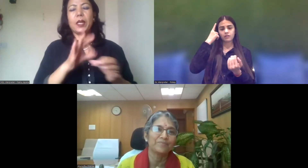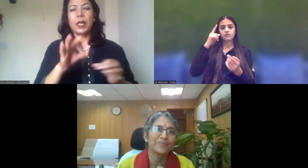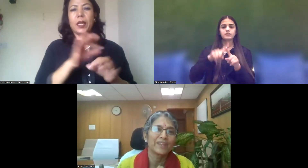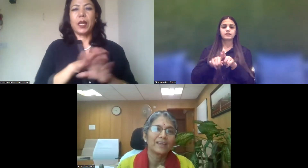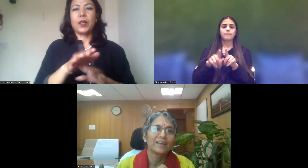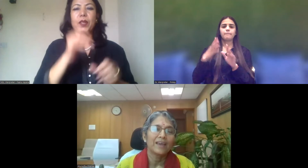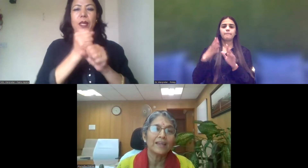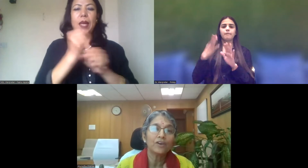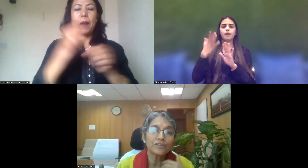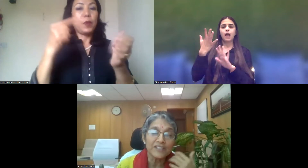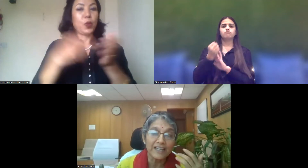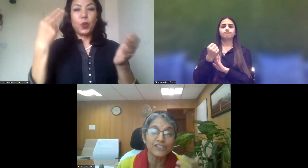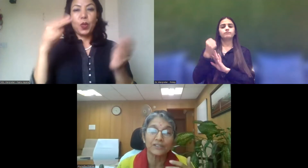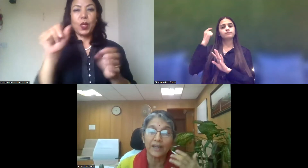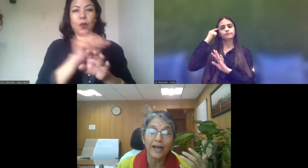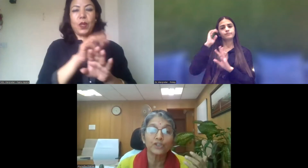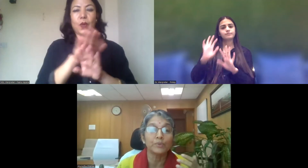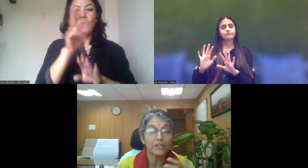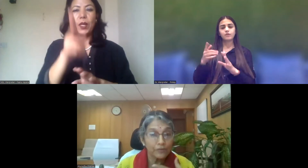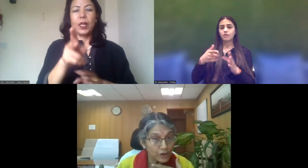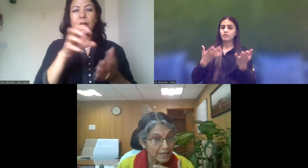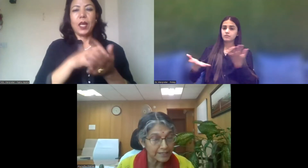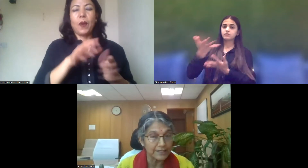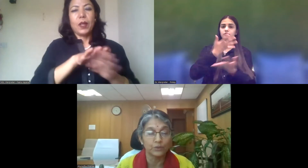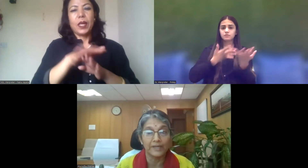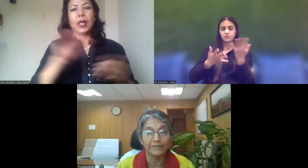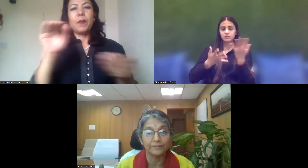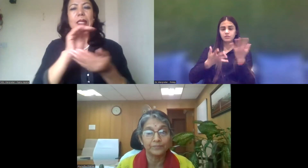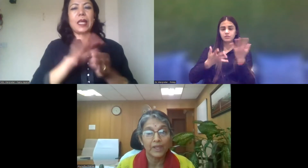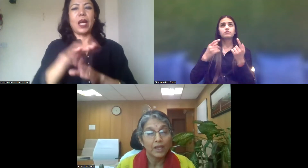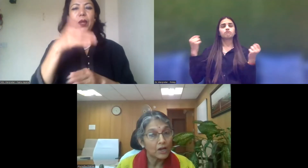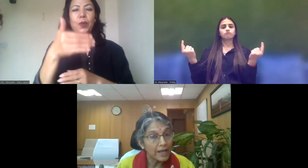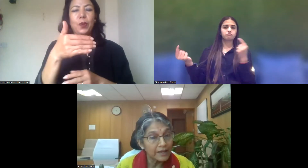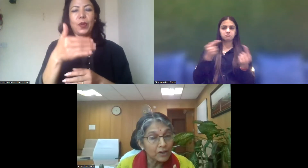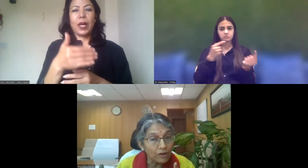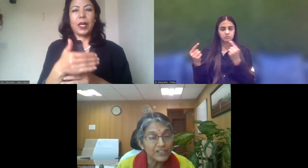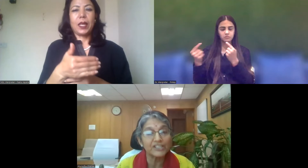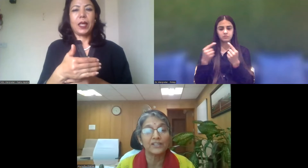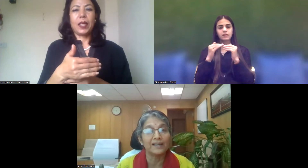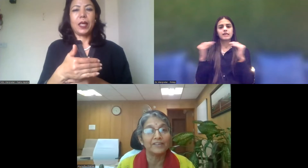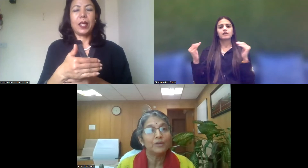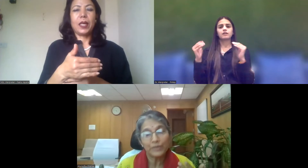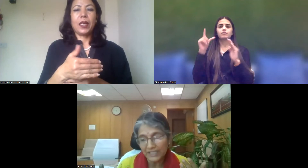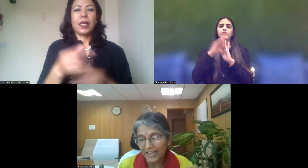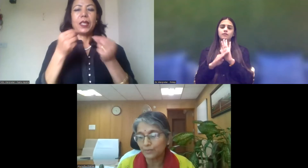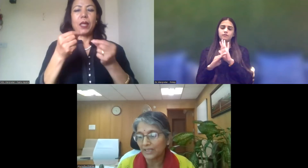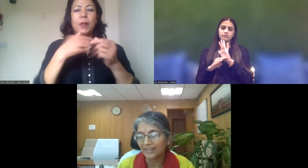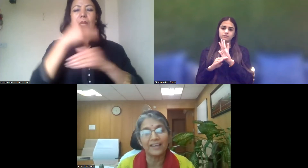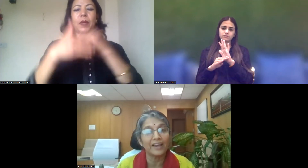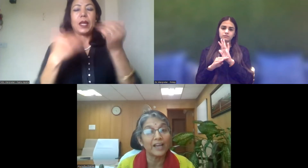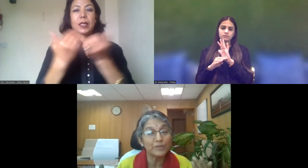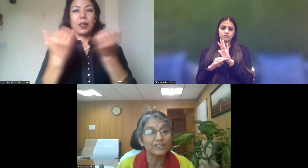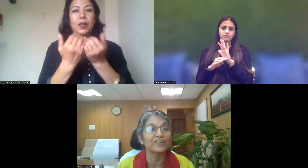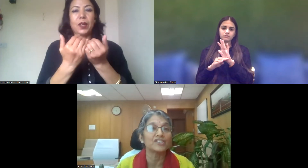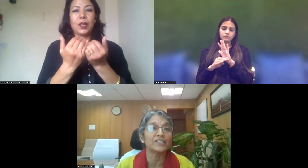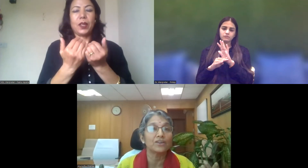that. And a lot of discussion, argument, of course, at an equal level, a conversational level, but it has been there,